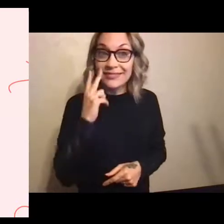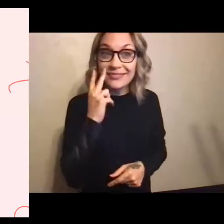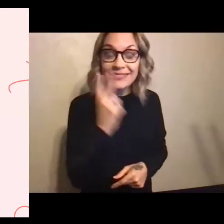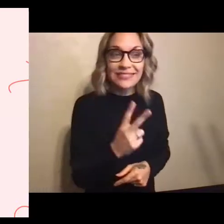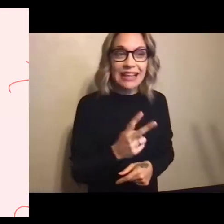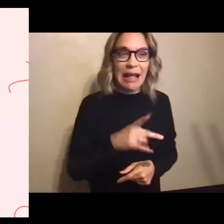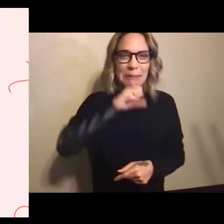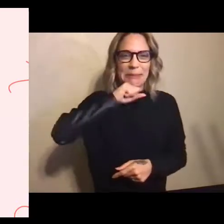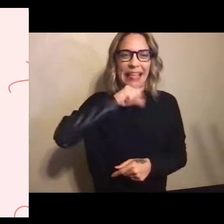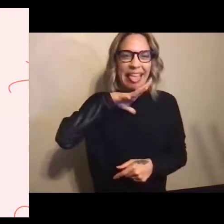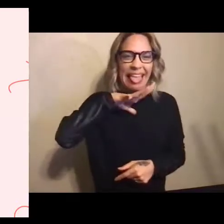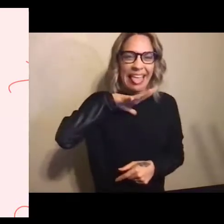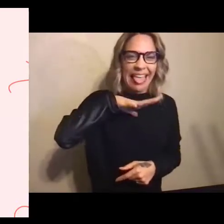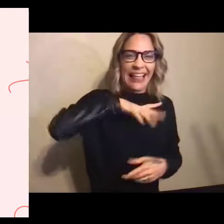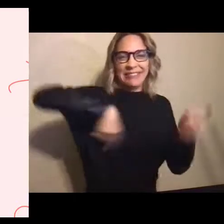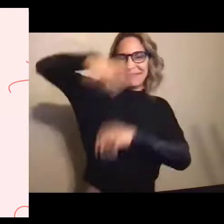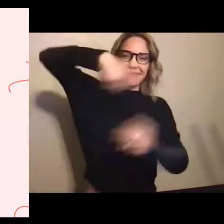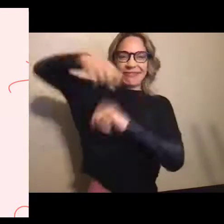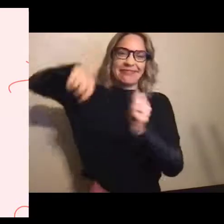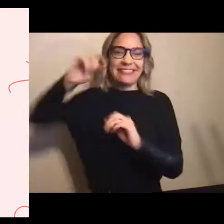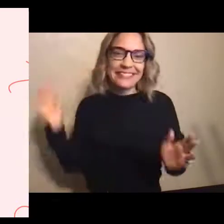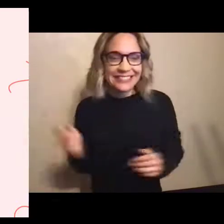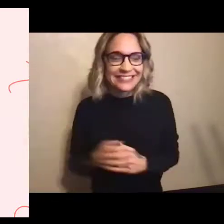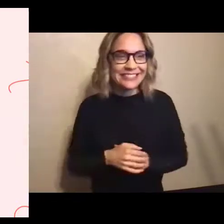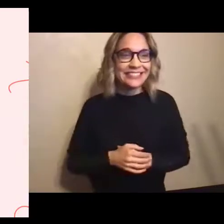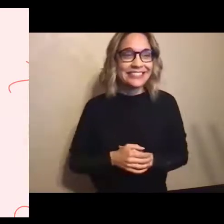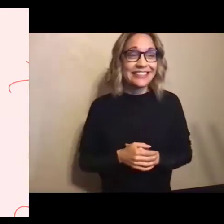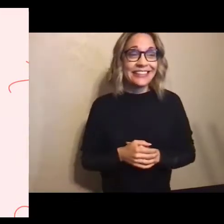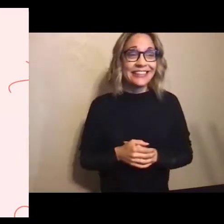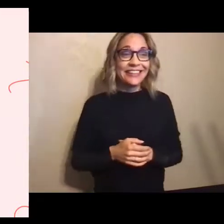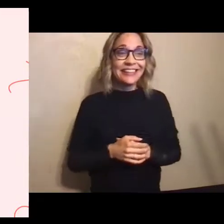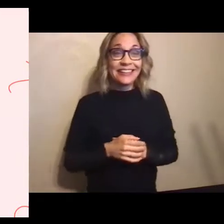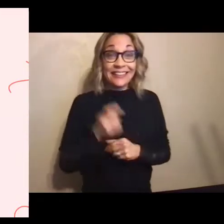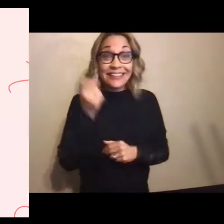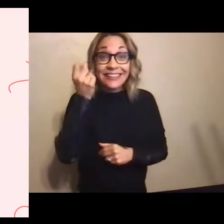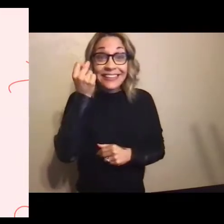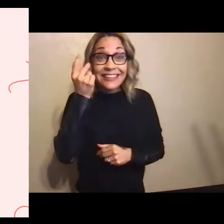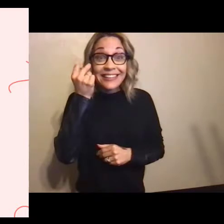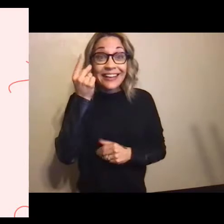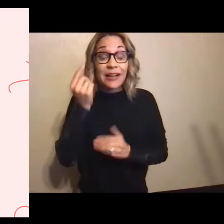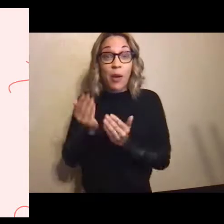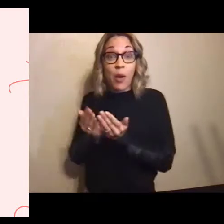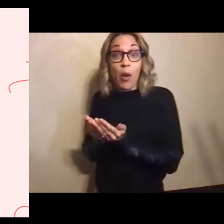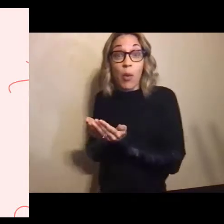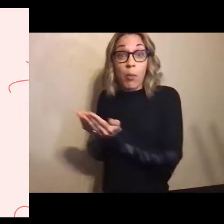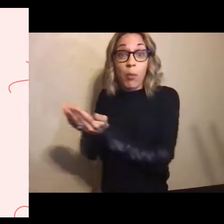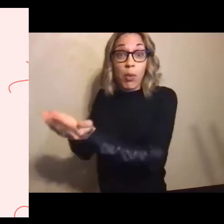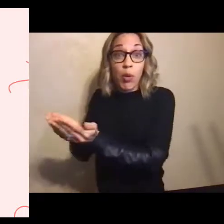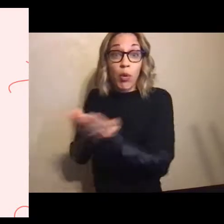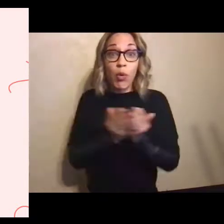The person on the right is represented with a very messily tied rope.